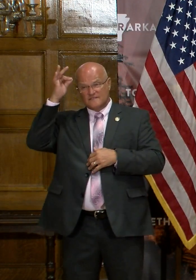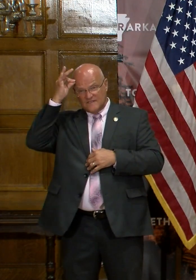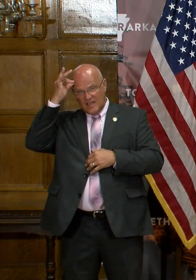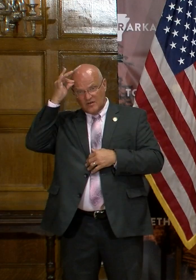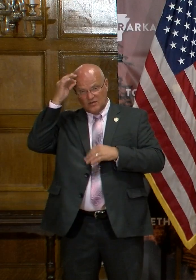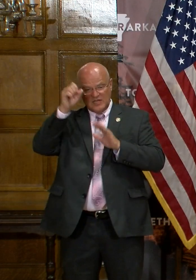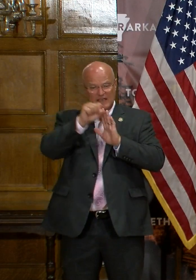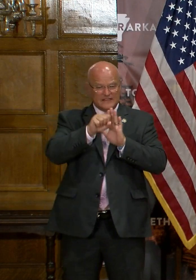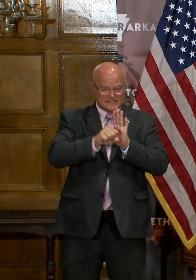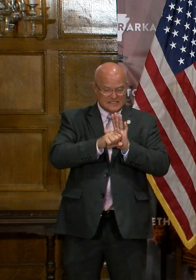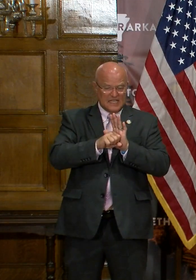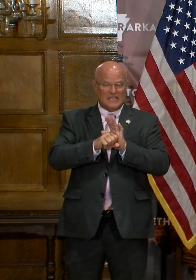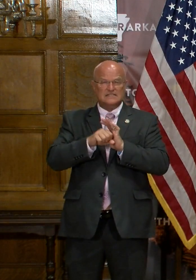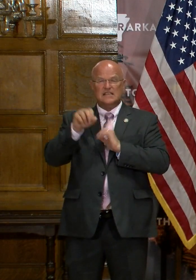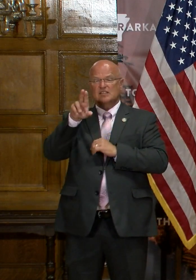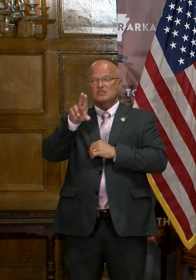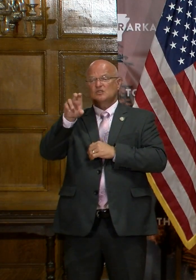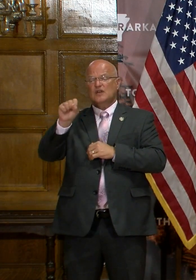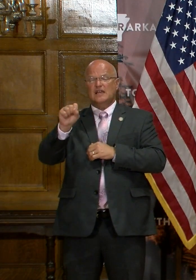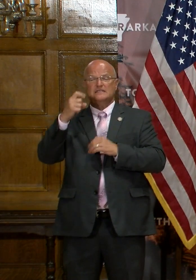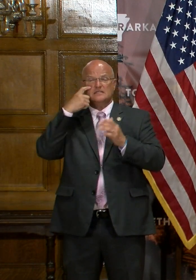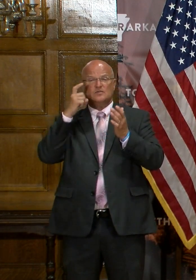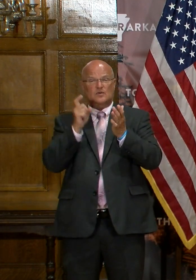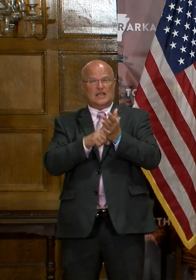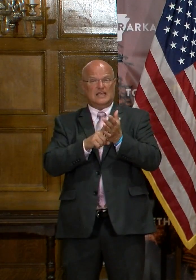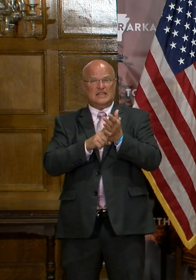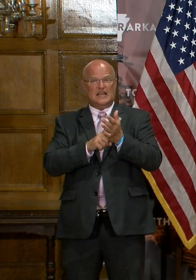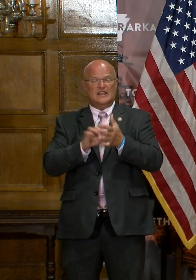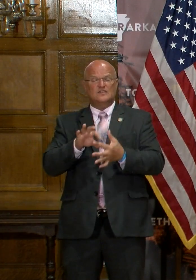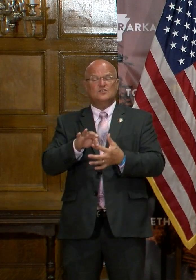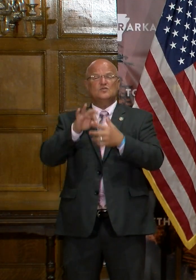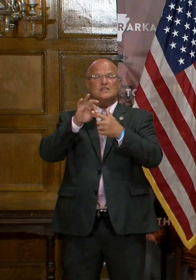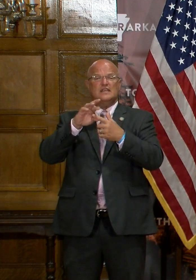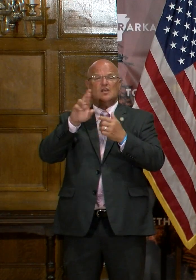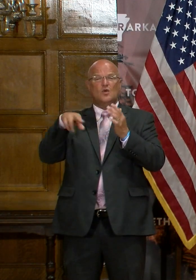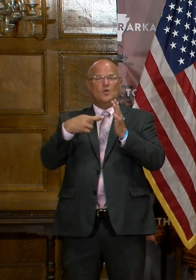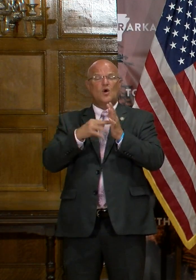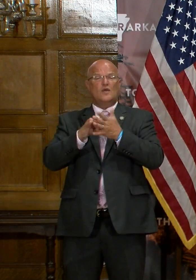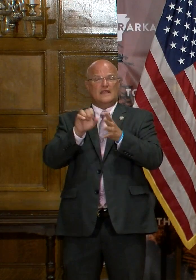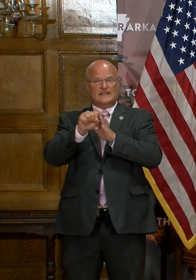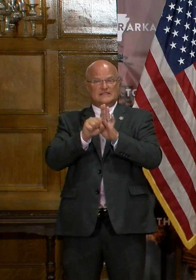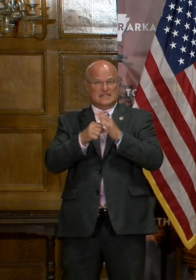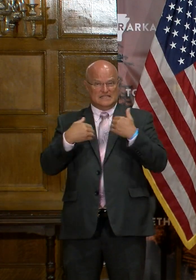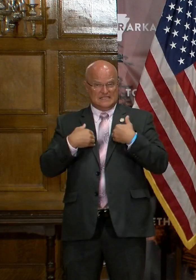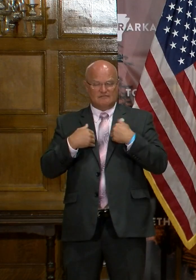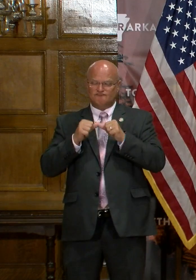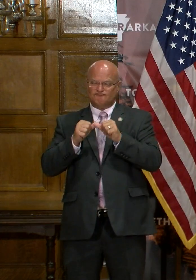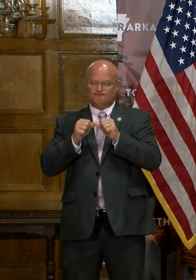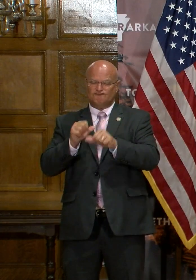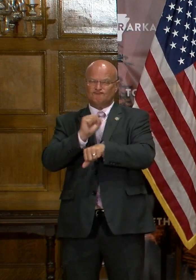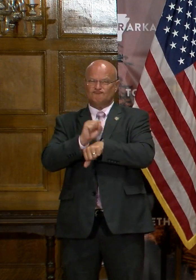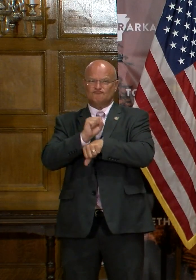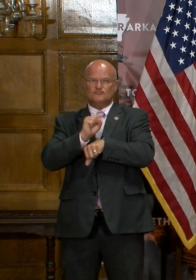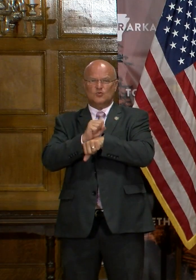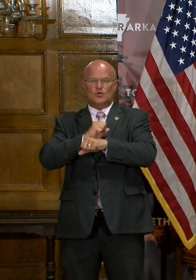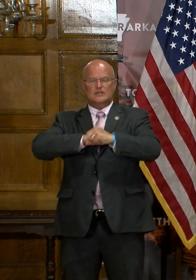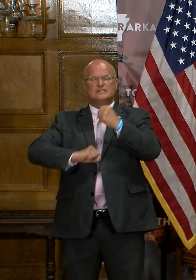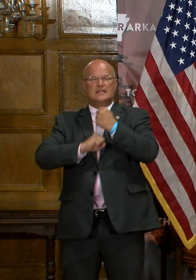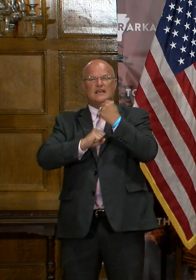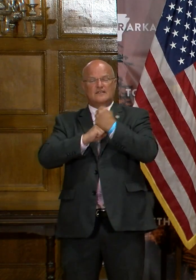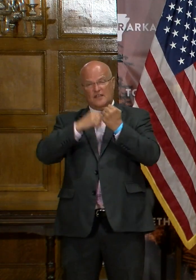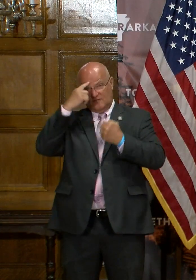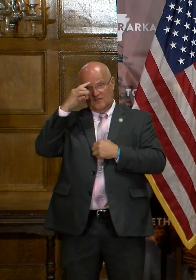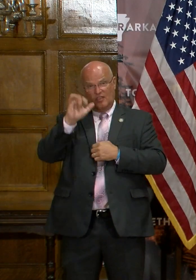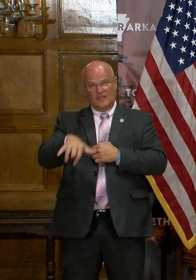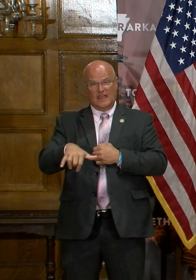in the United States of America that recognizes the unique role that the states play, and will continue to advocate for